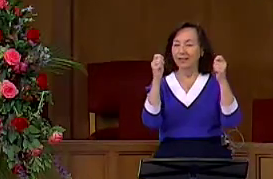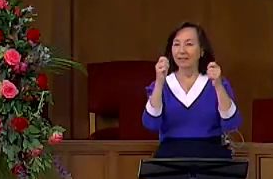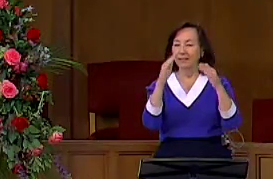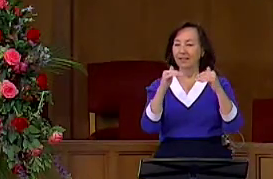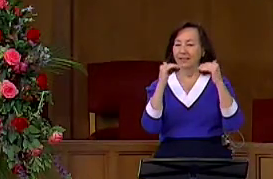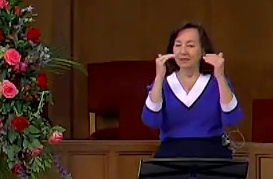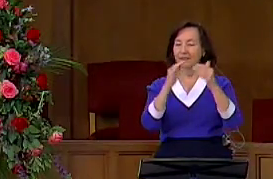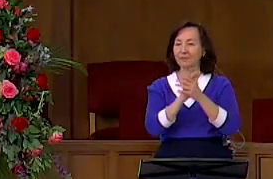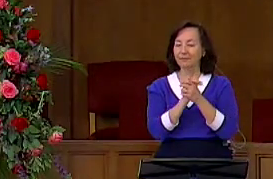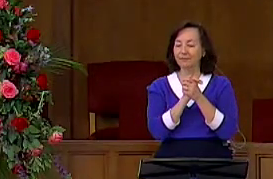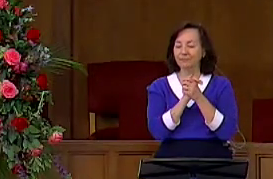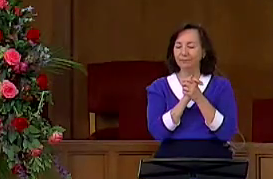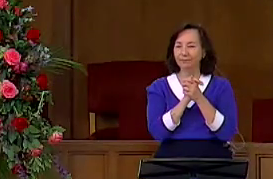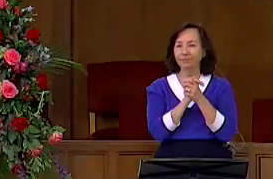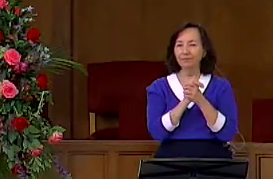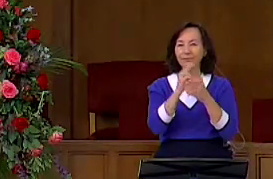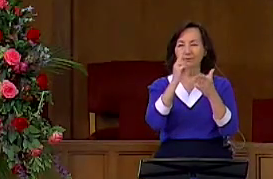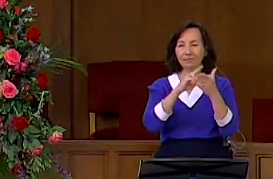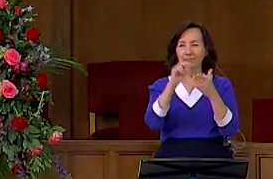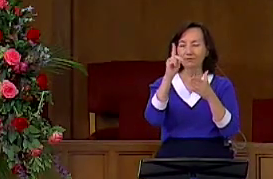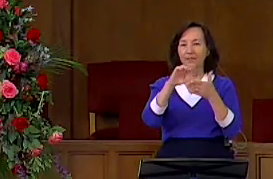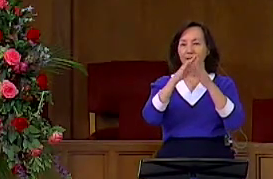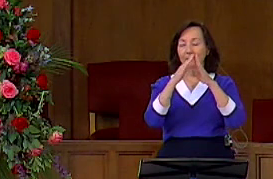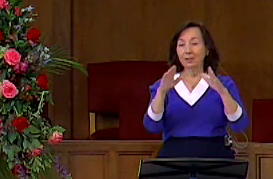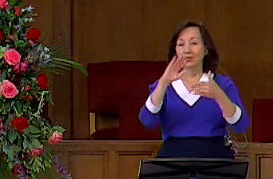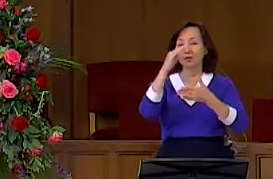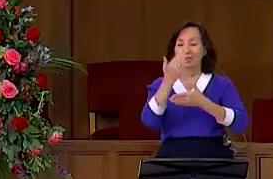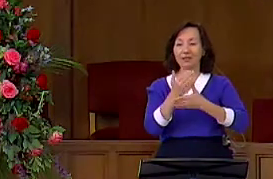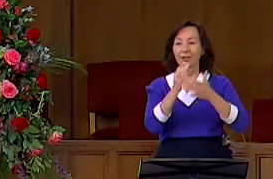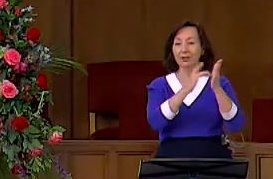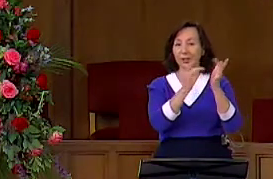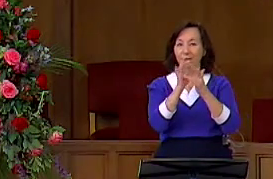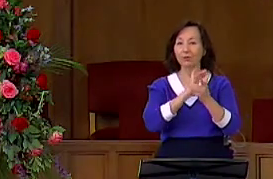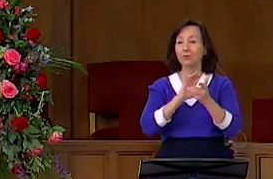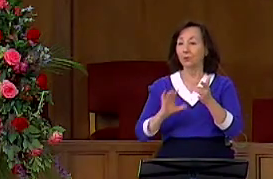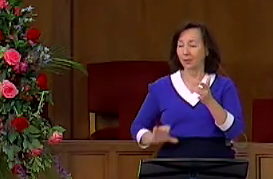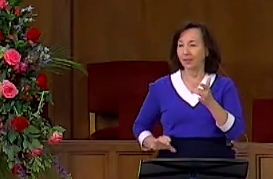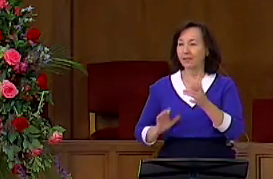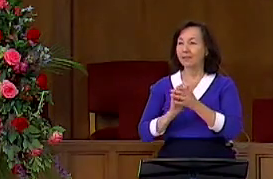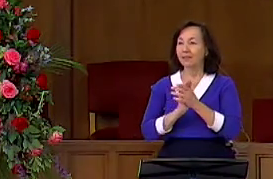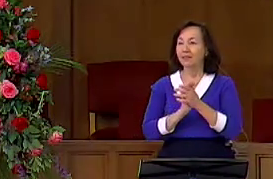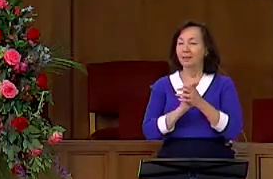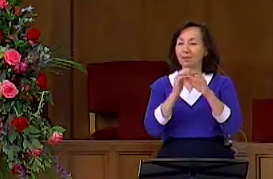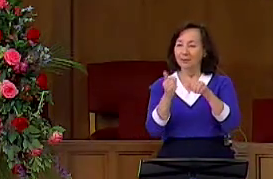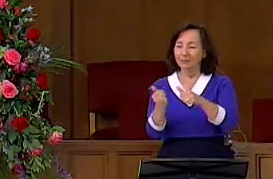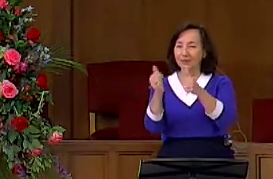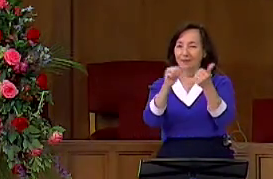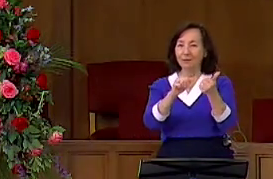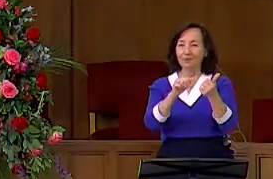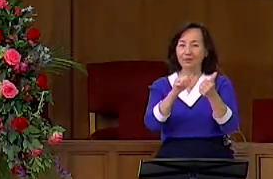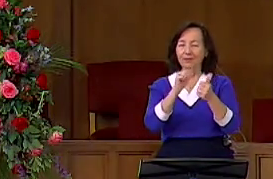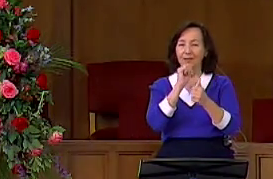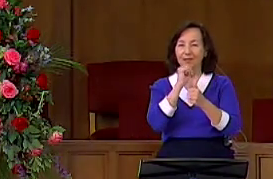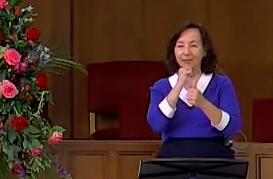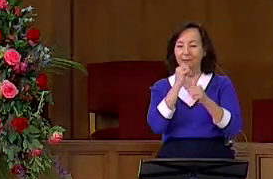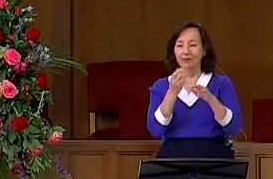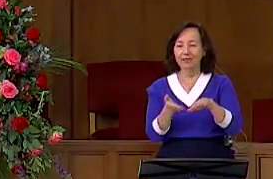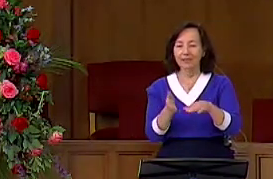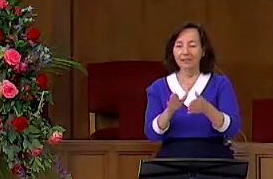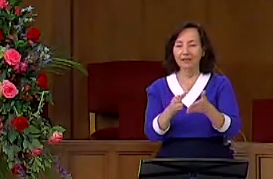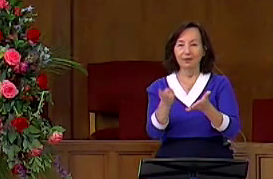In the highest. Holy are you, and blessed is your Son, Jesus Christ. By the baptism of his suffering, death,